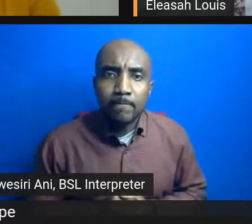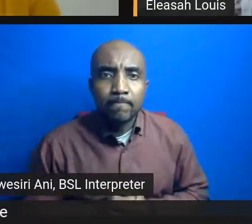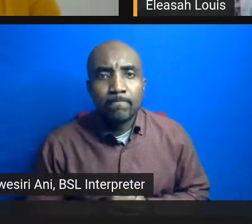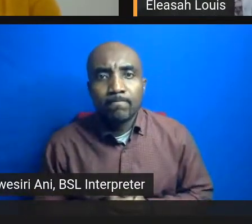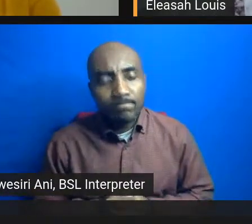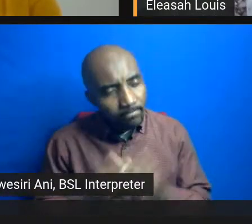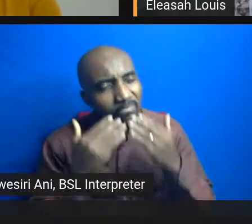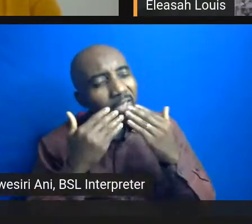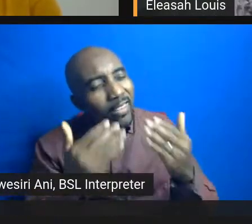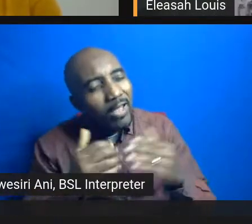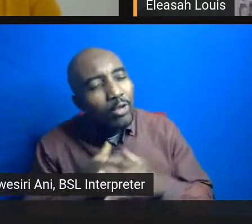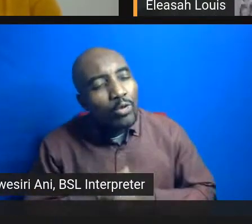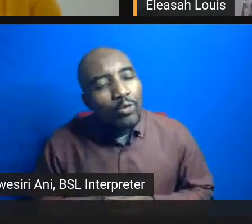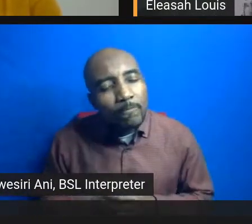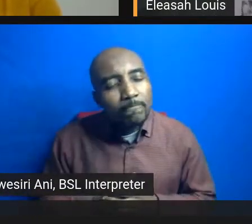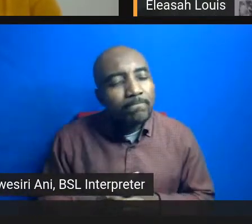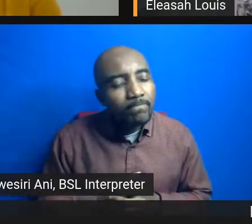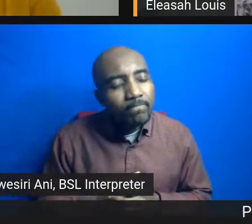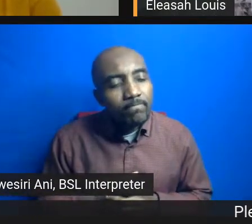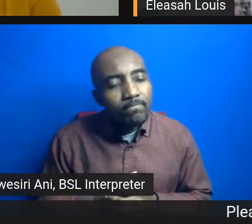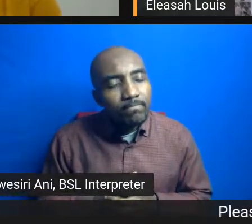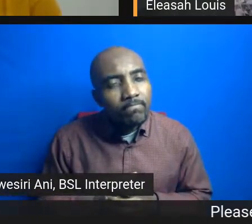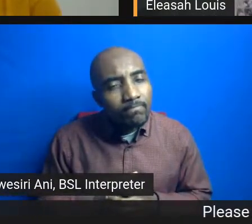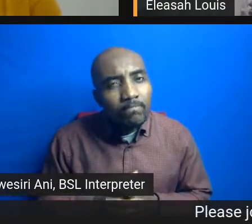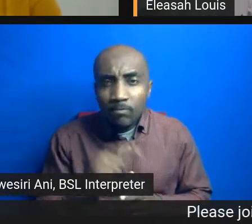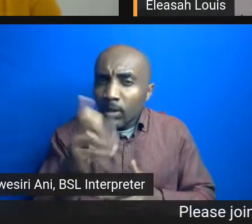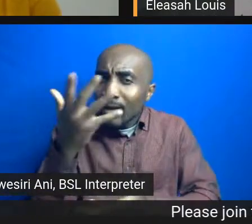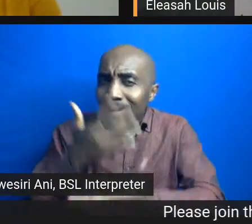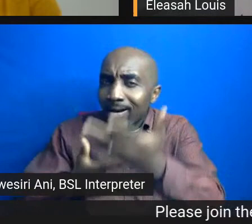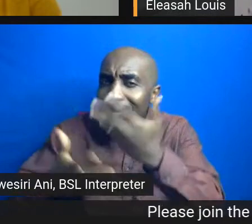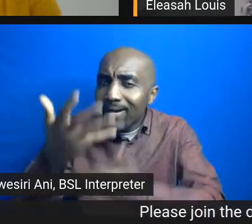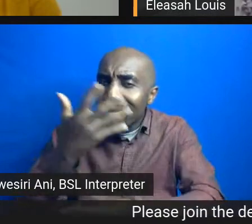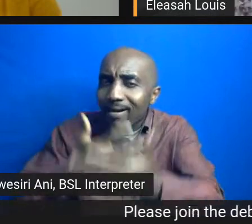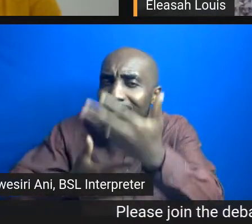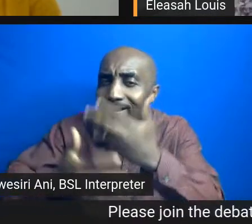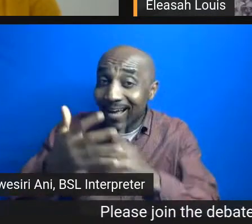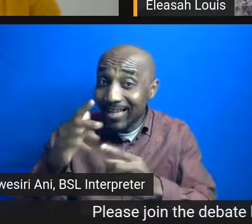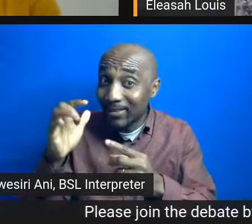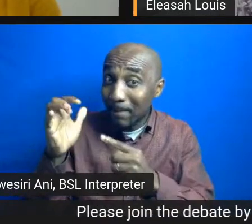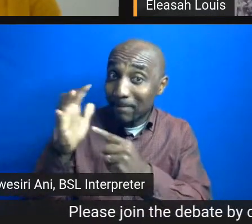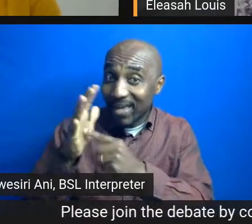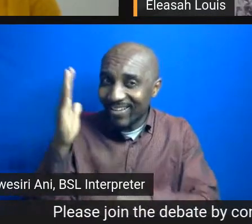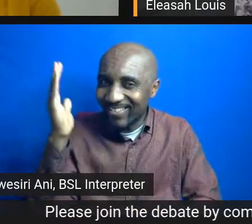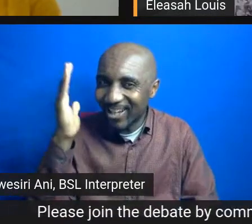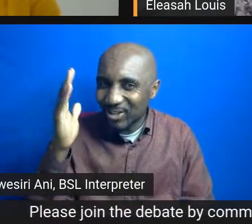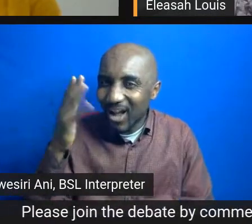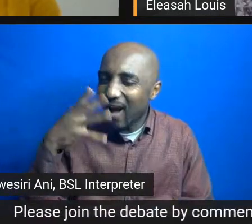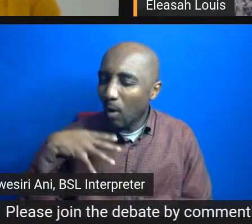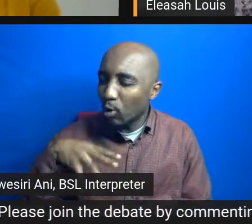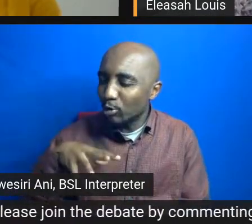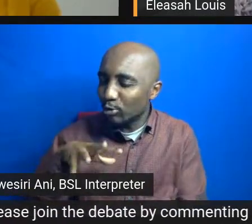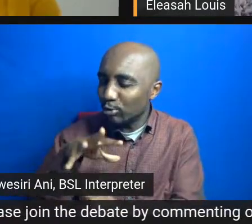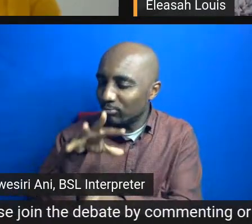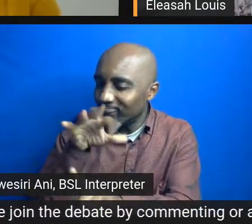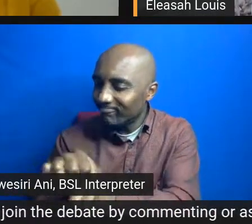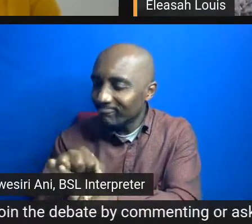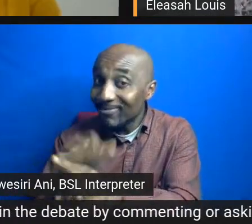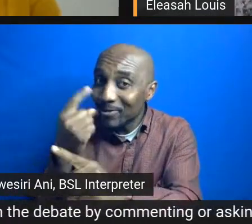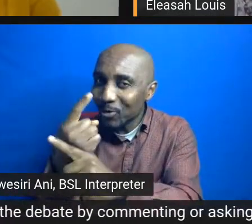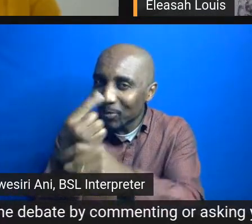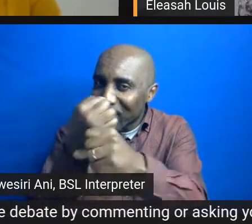Thank you. I'd like to pick up on what you said in your main lecture and also just now about